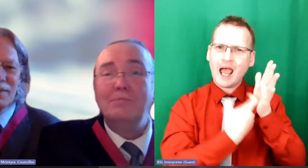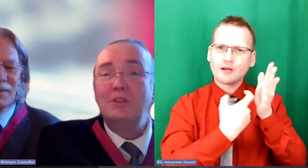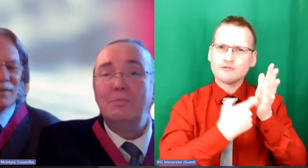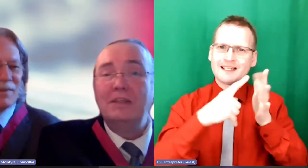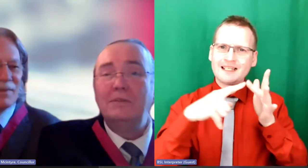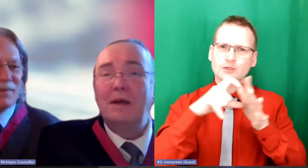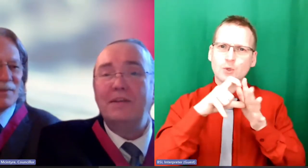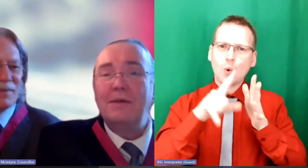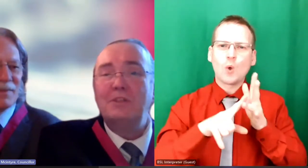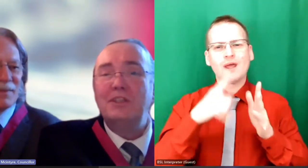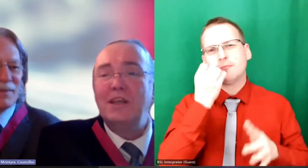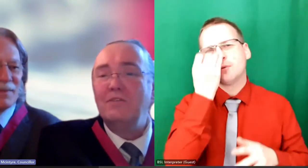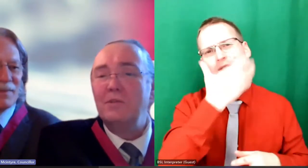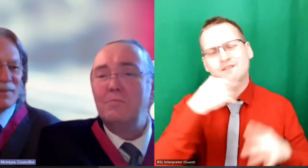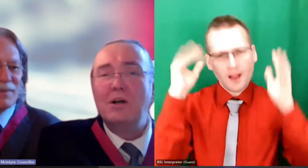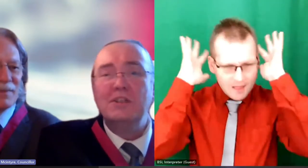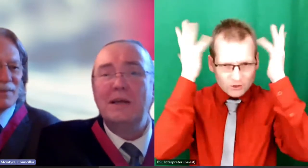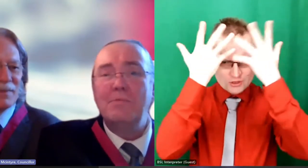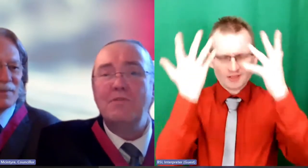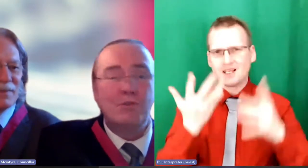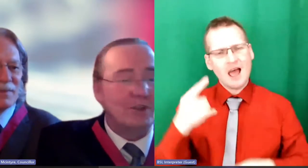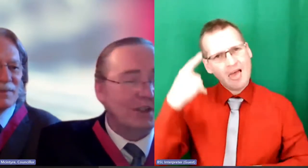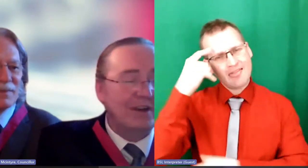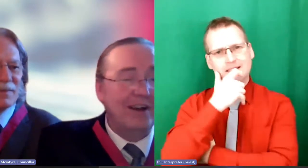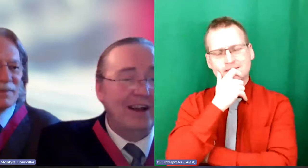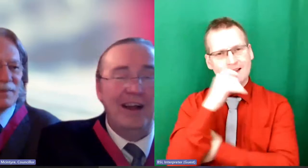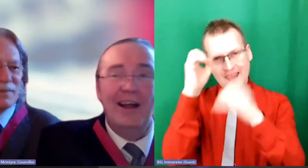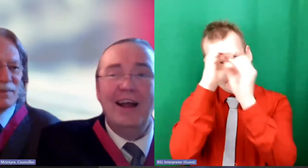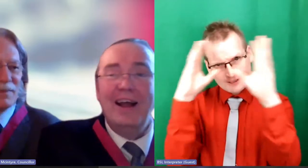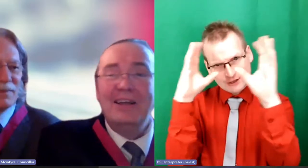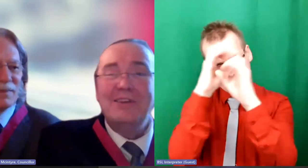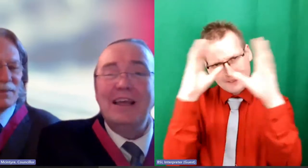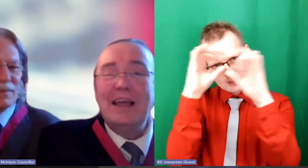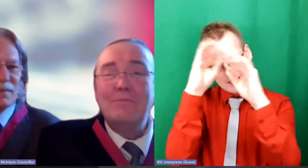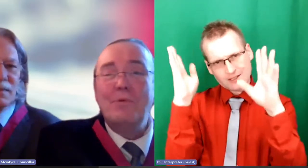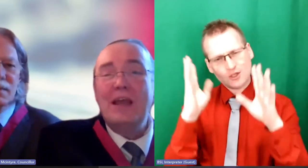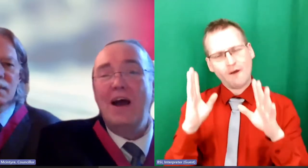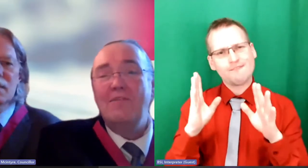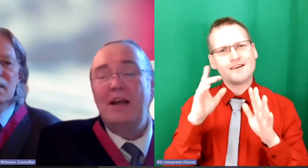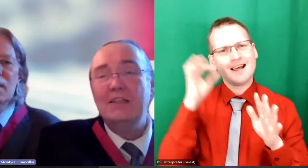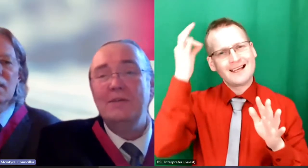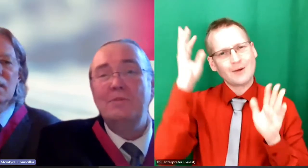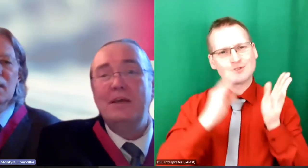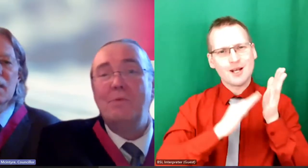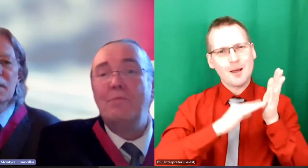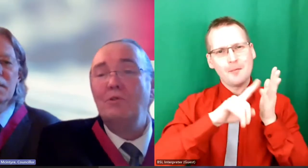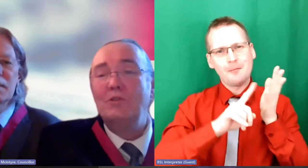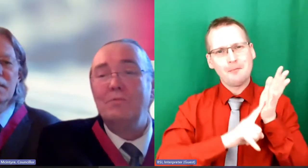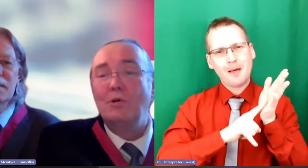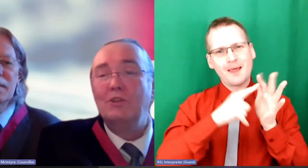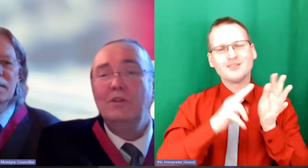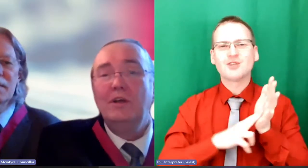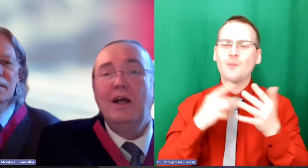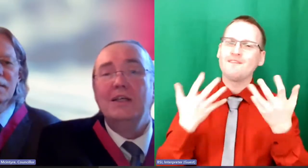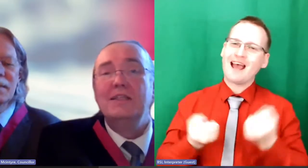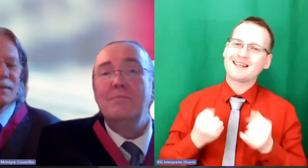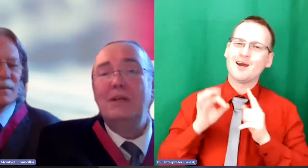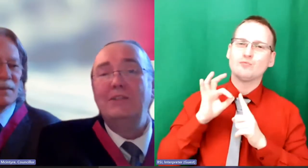but I'm just blinded by the images Councillor Barnes set before us. So again, we have heard somebody propose the